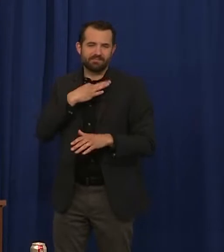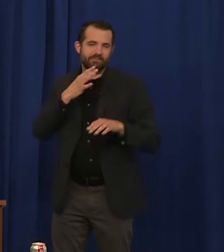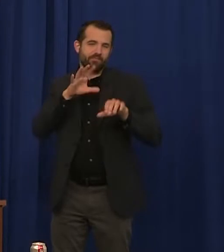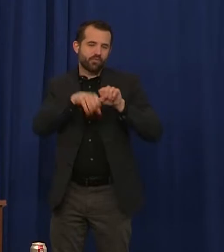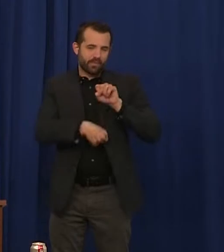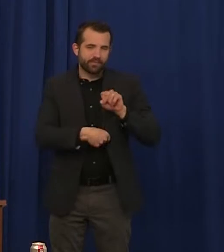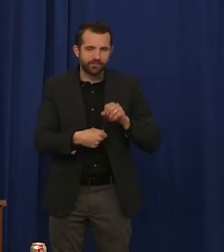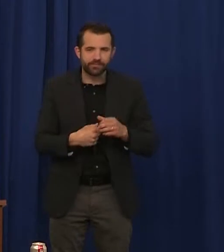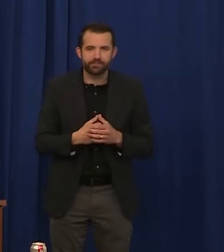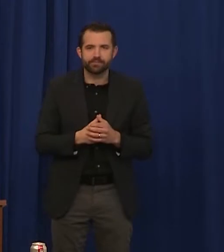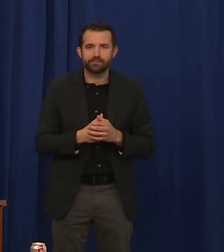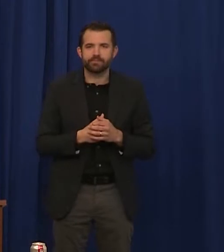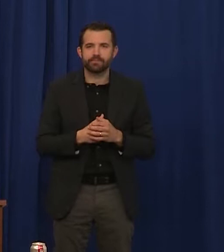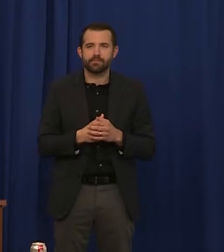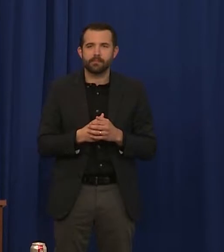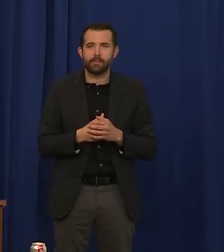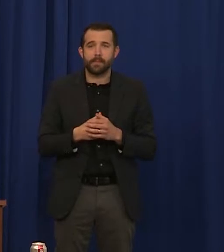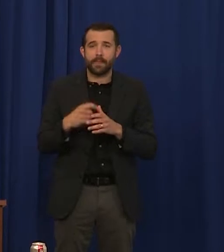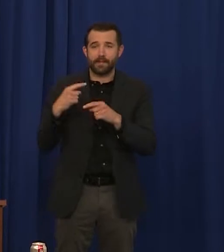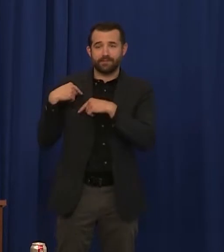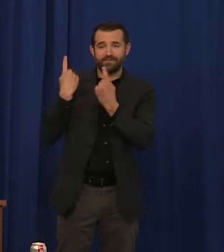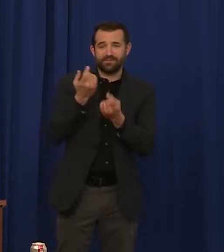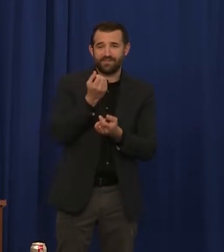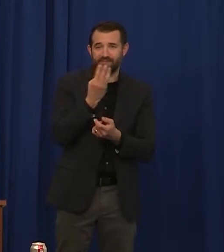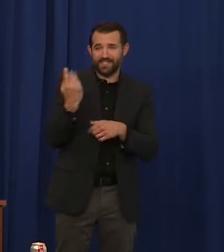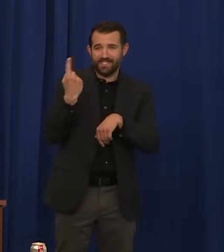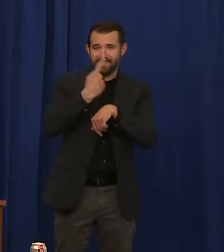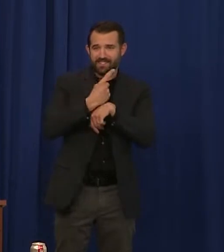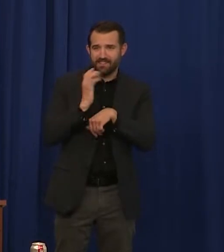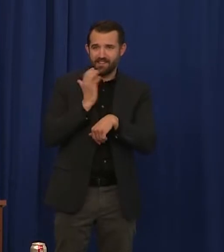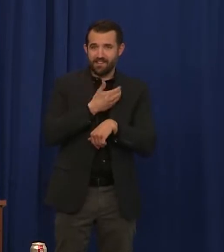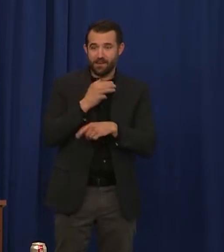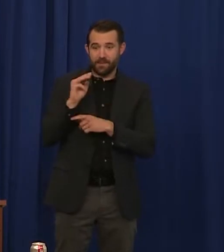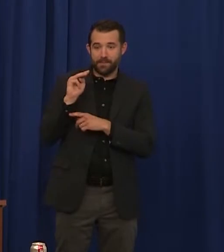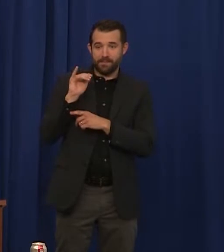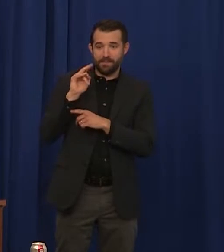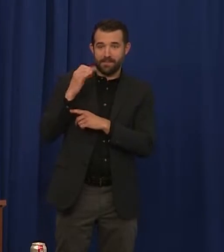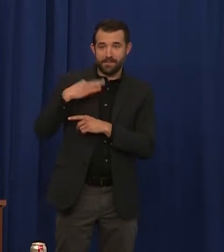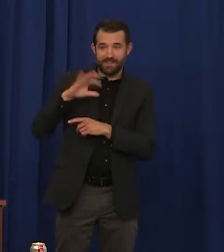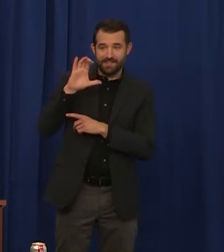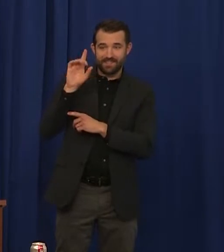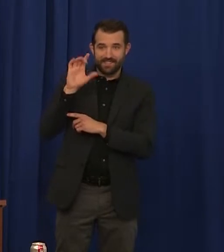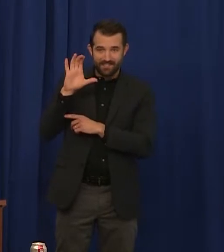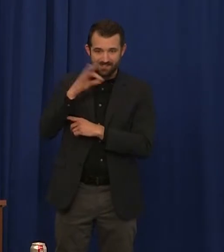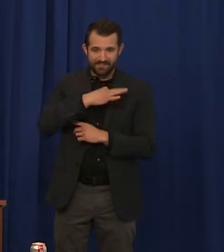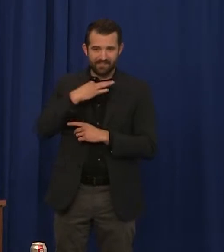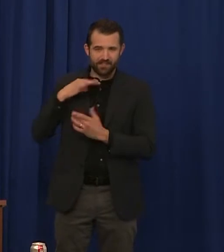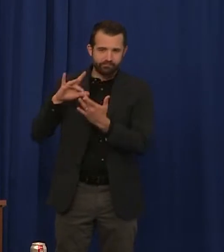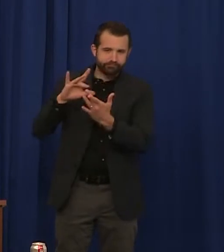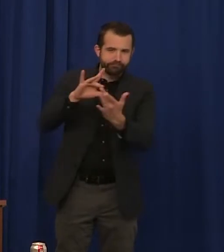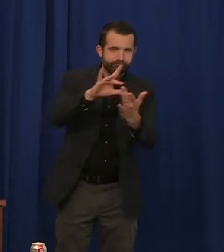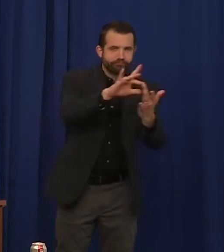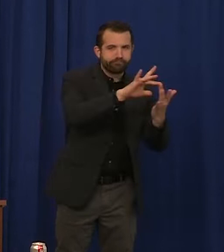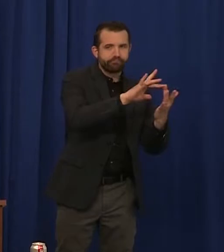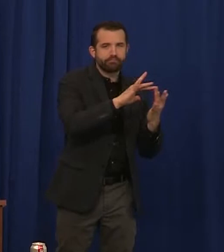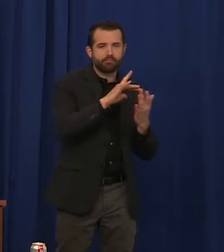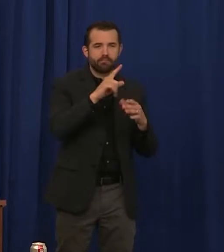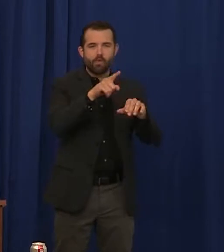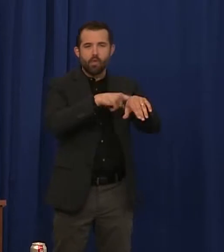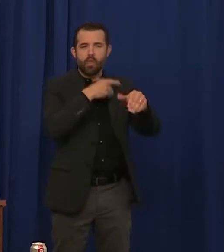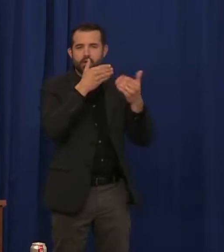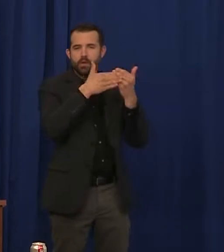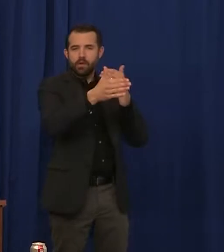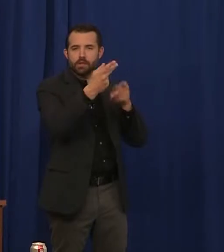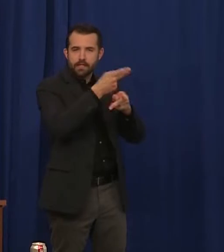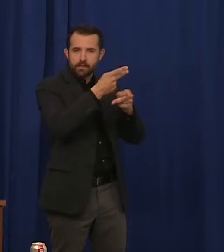In the past few days, Maine CDC staff have reached out to administrators at long-term care facilities where a high number